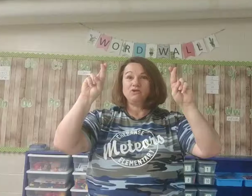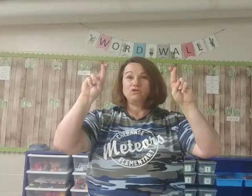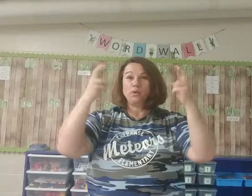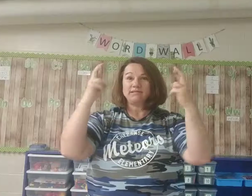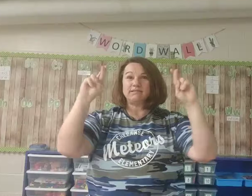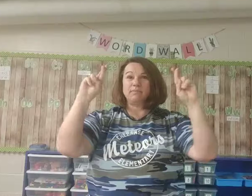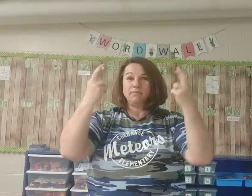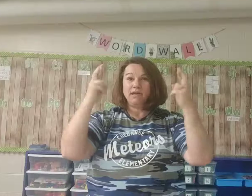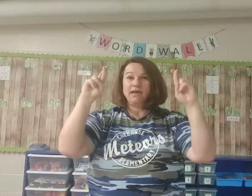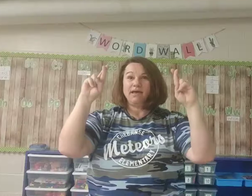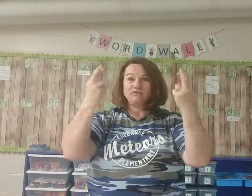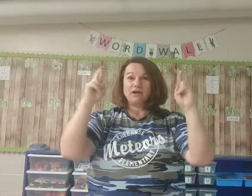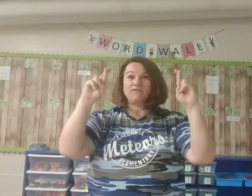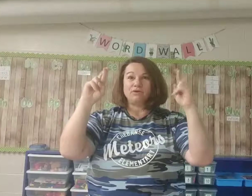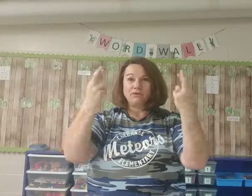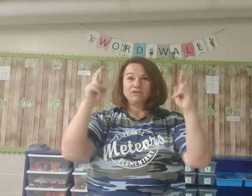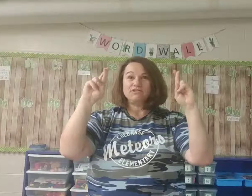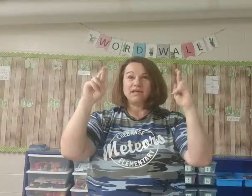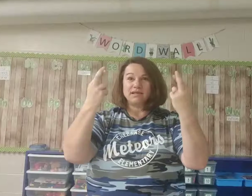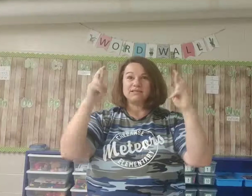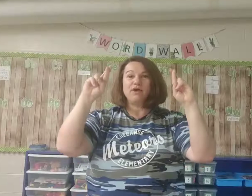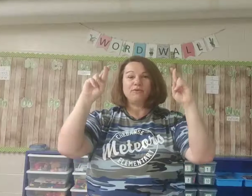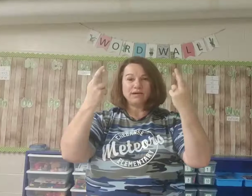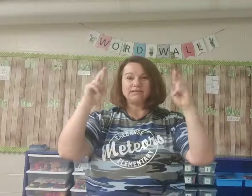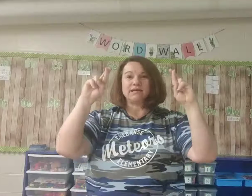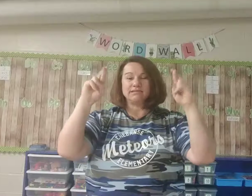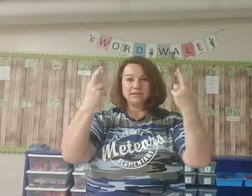you twist them in front of you, just like this. Recess.